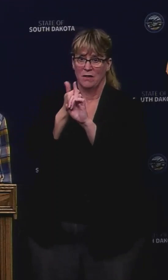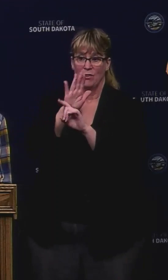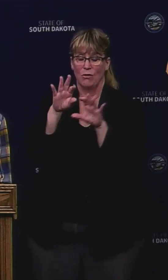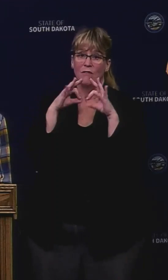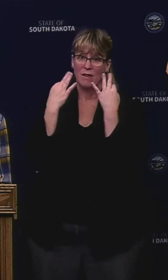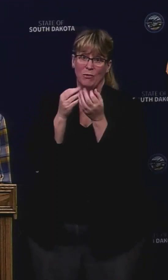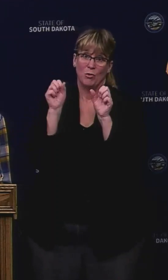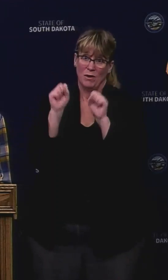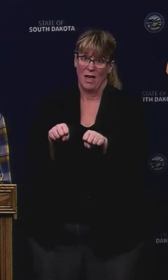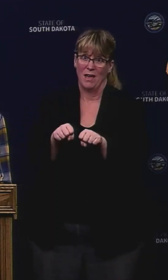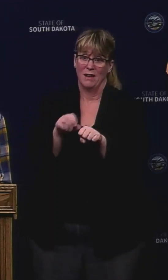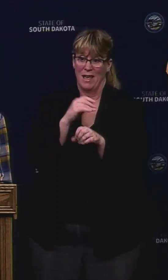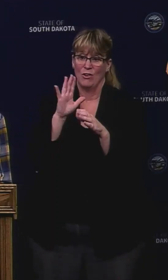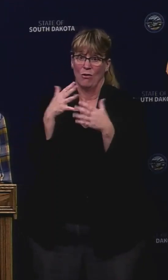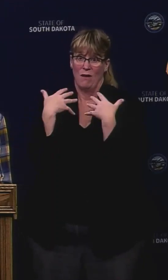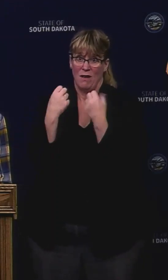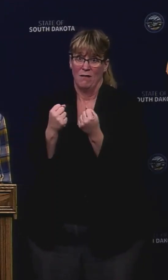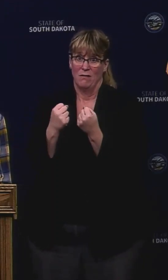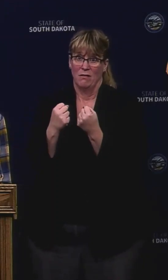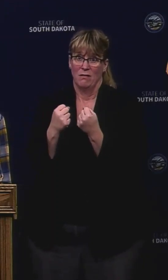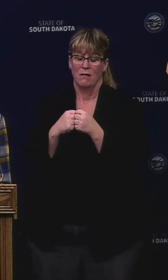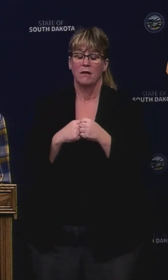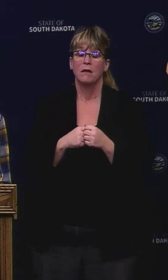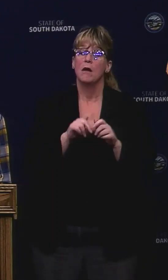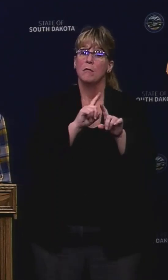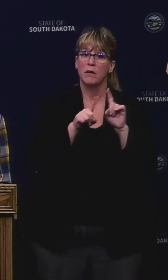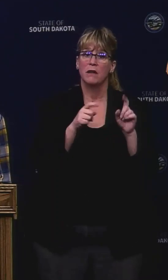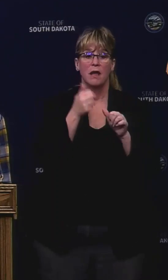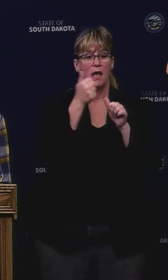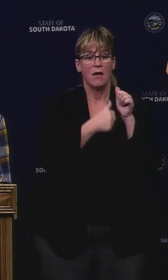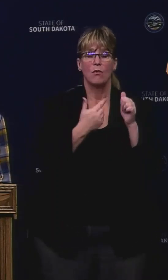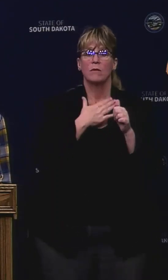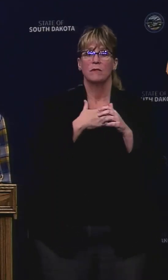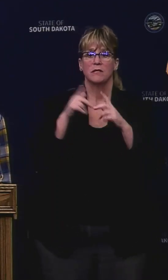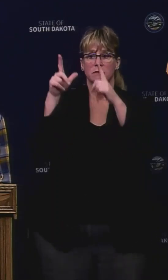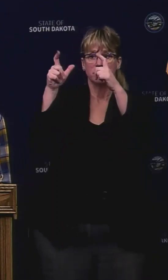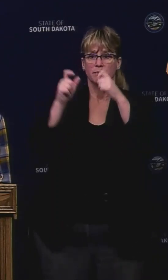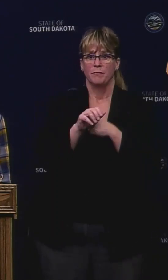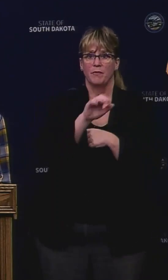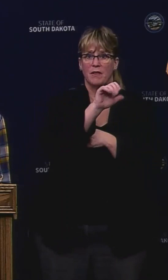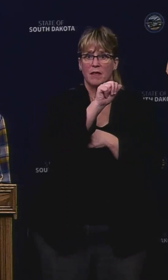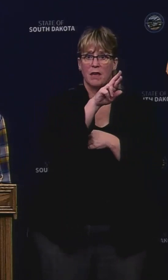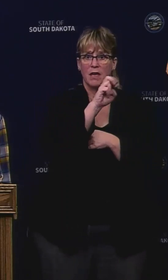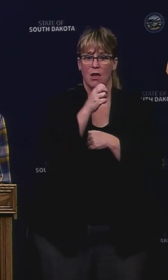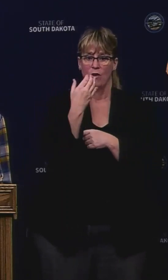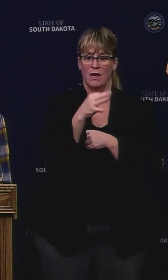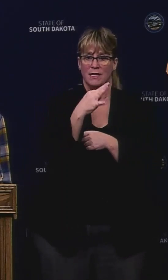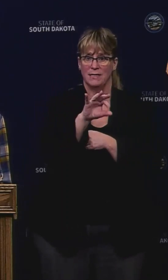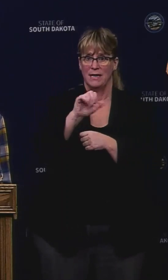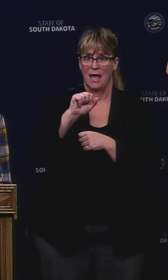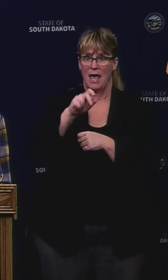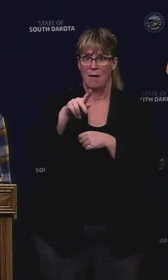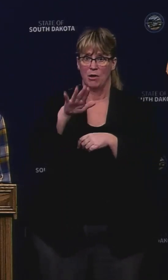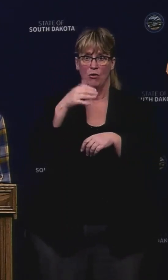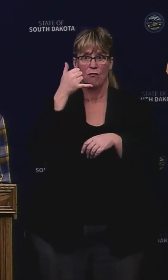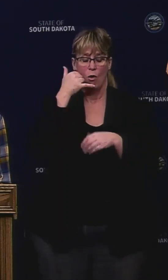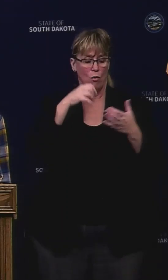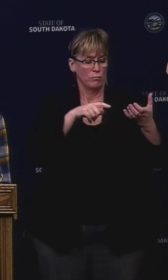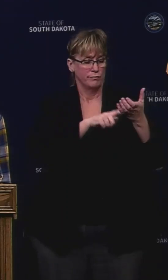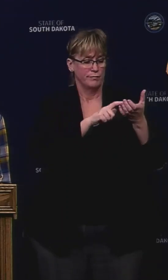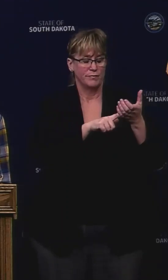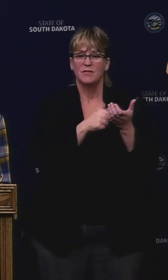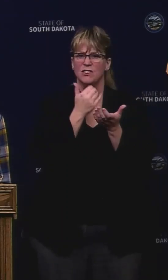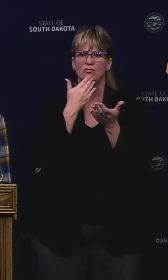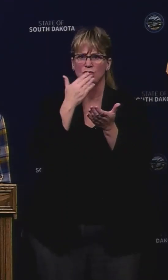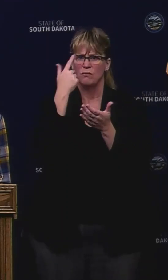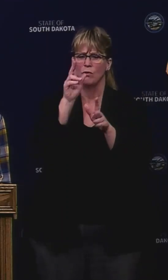your family and your health. I want to encourage everybody to continue to download the Care19 app. That's incredibly helpful for